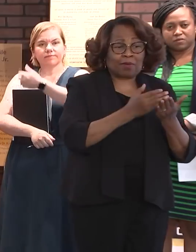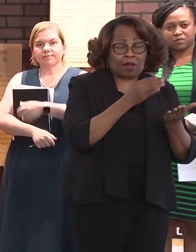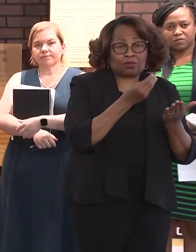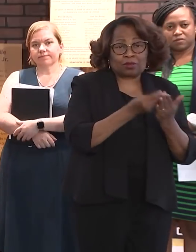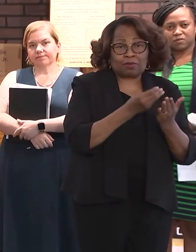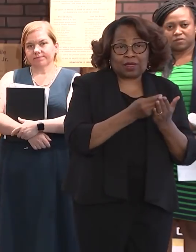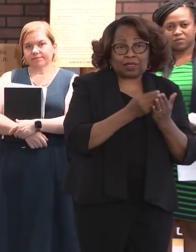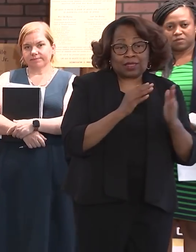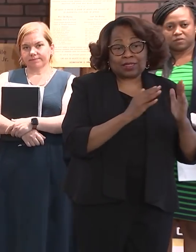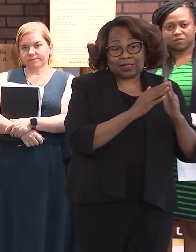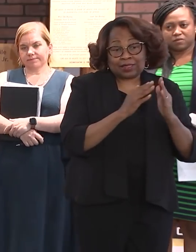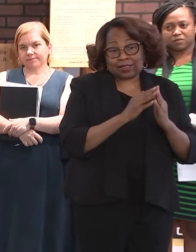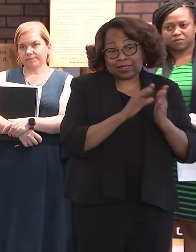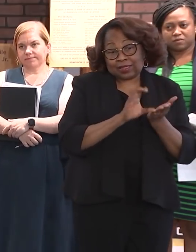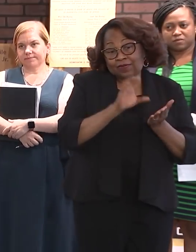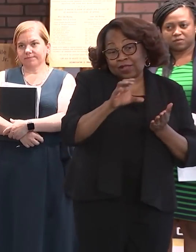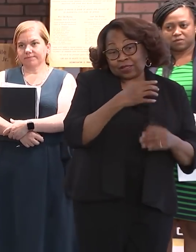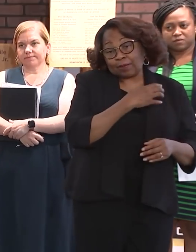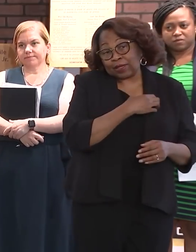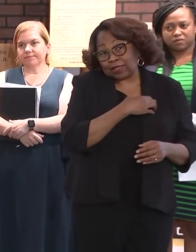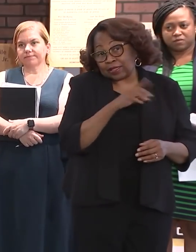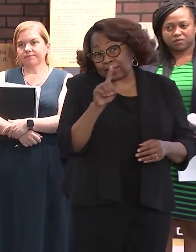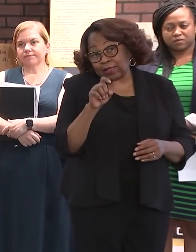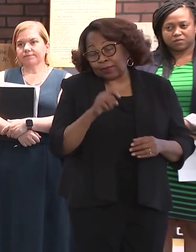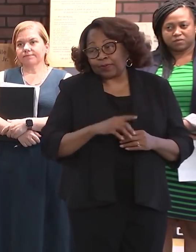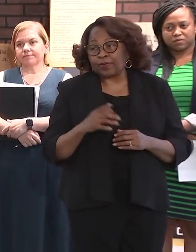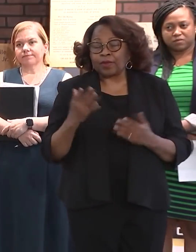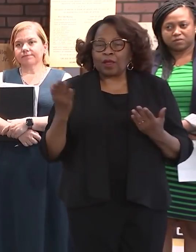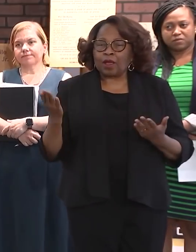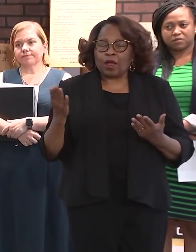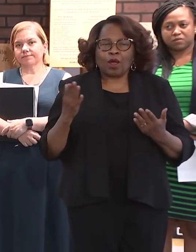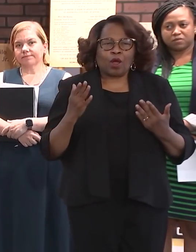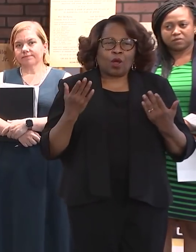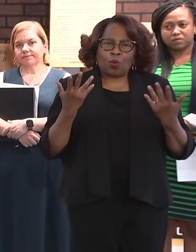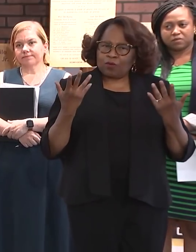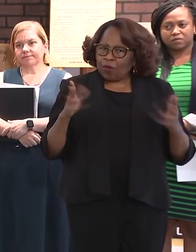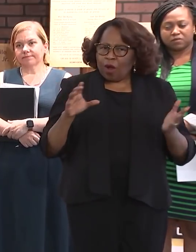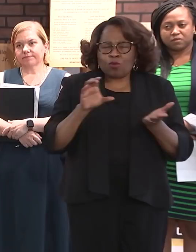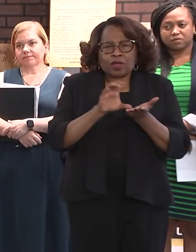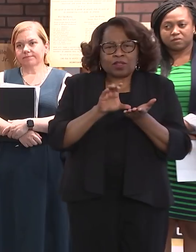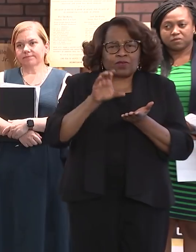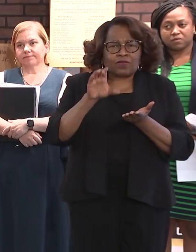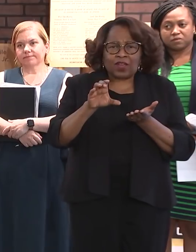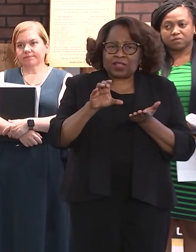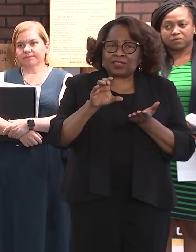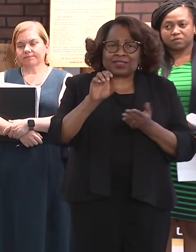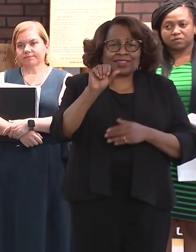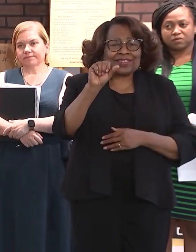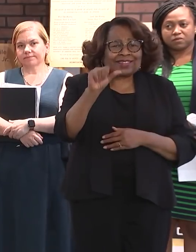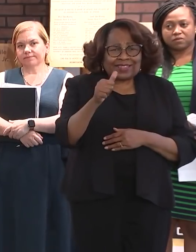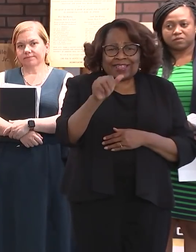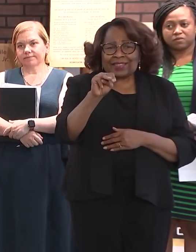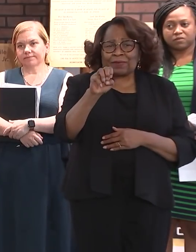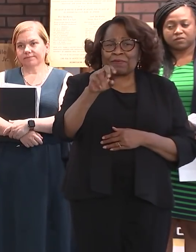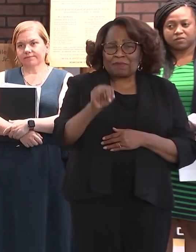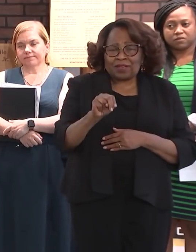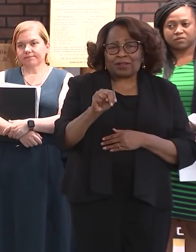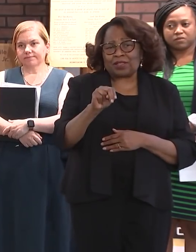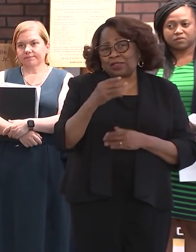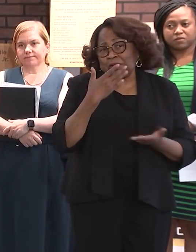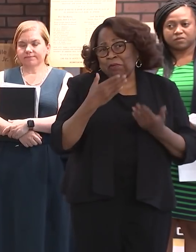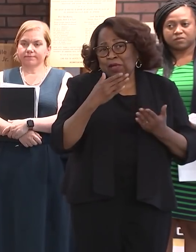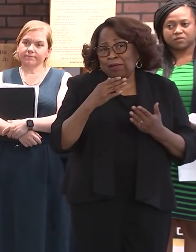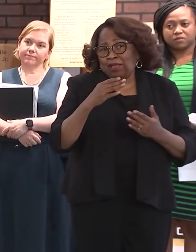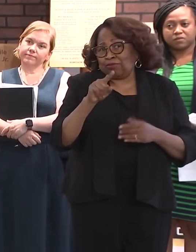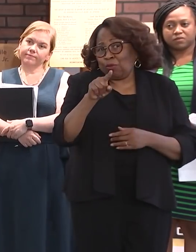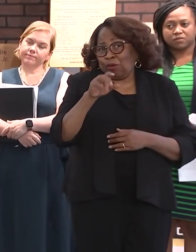investing in policing these same communities? Well, we have already invested really tens of millions of dollars, if not hundreds of millions of